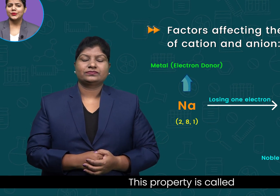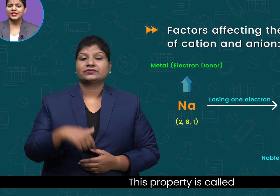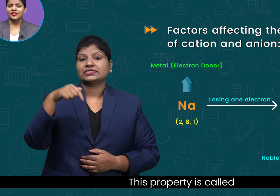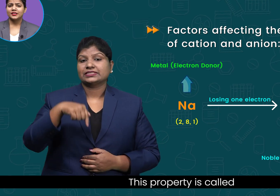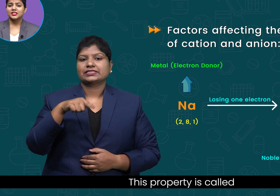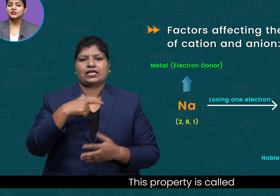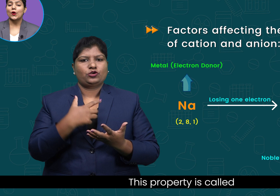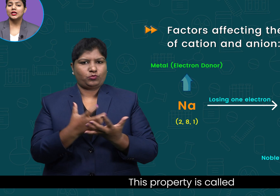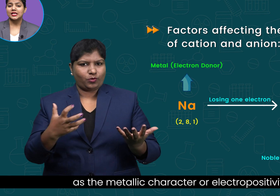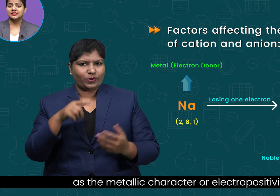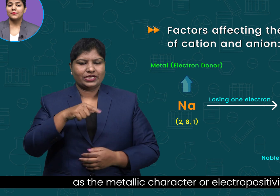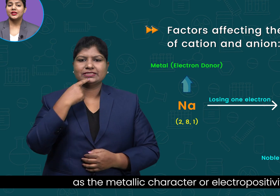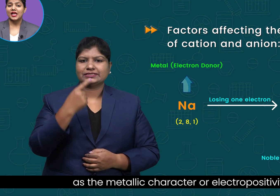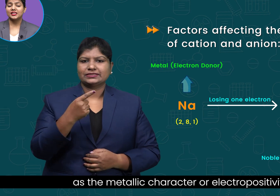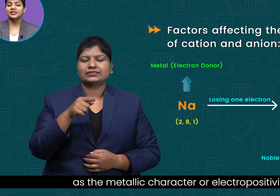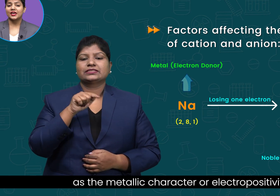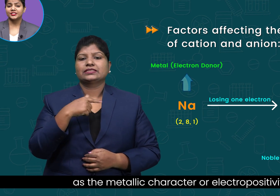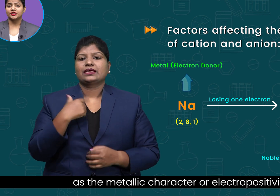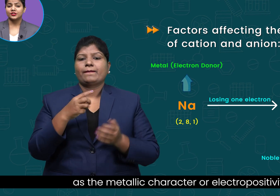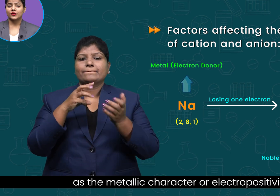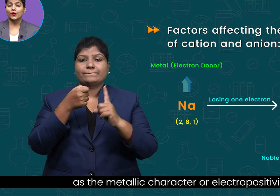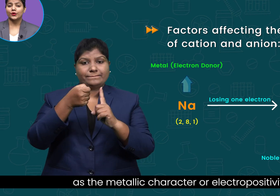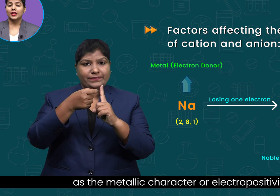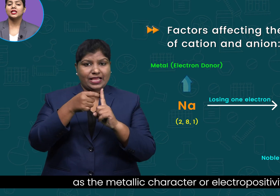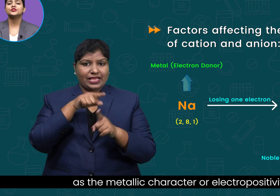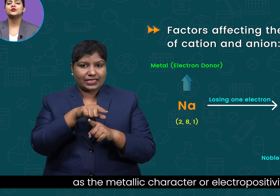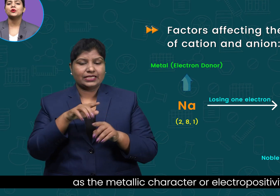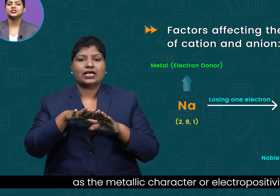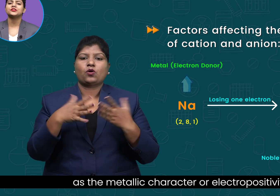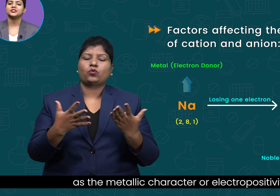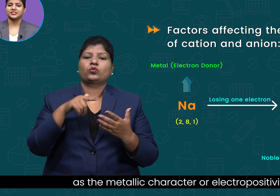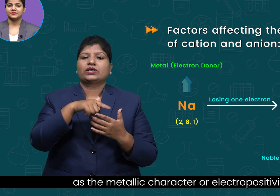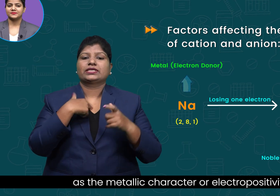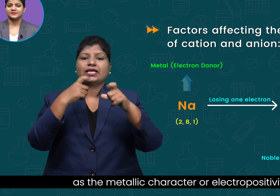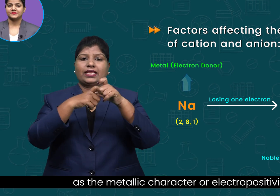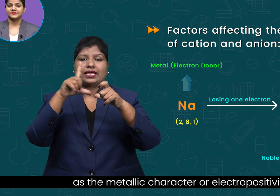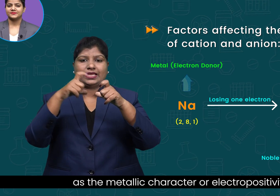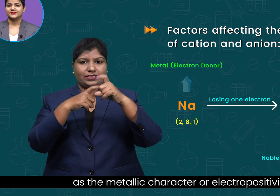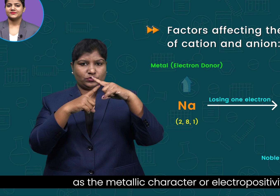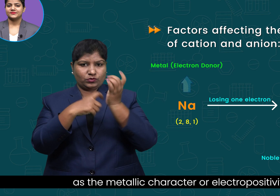This property is called as the metallic character or electropositivity.